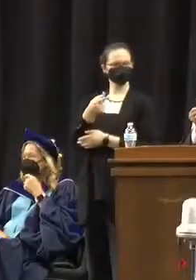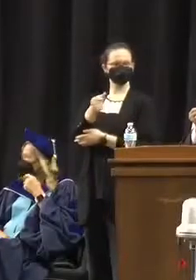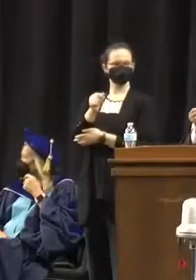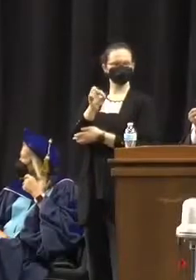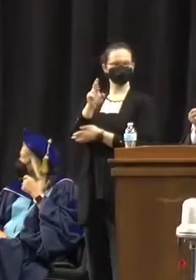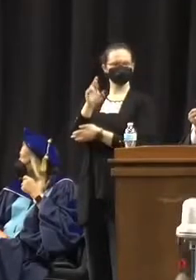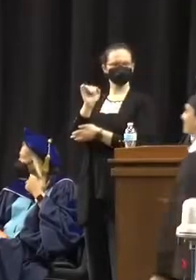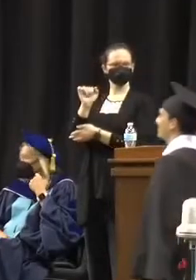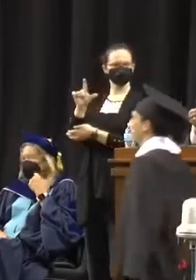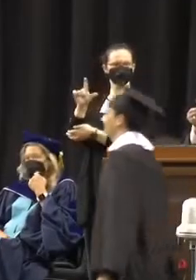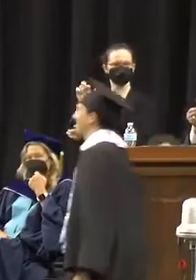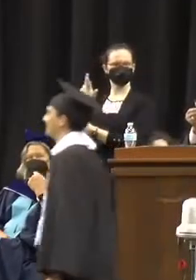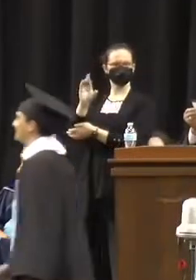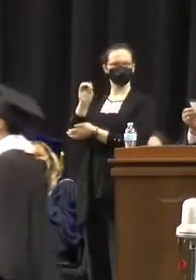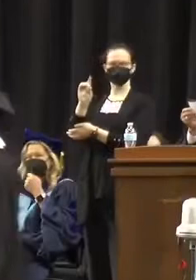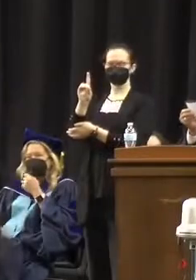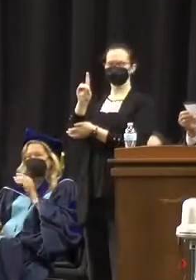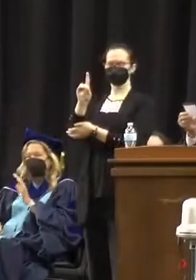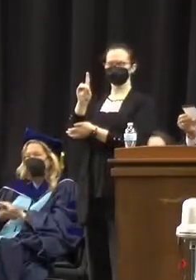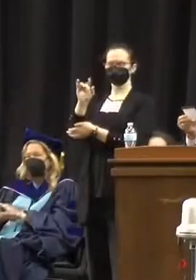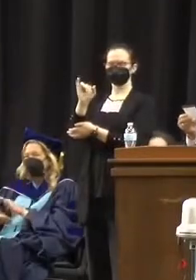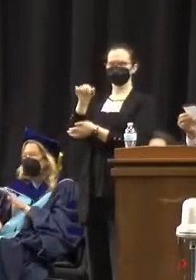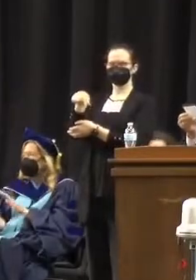Gabriel Rodriguez.